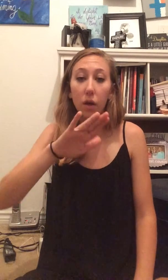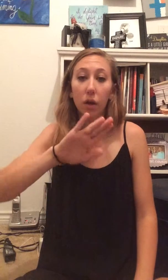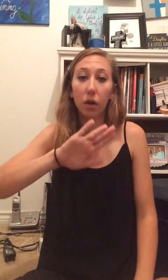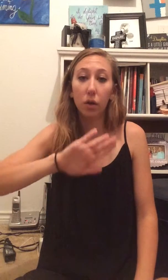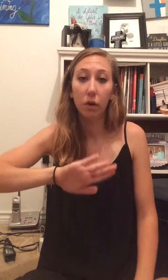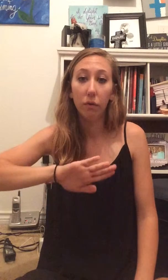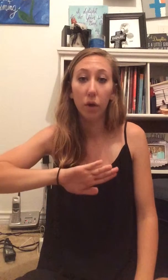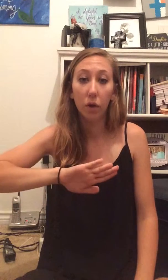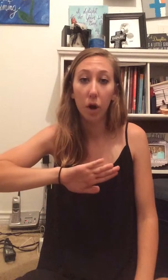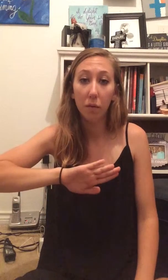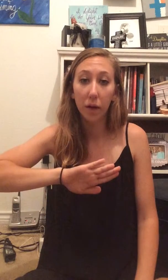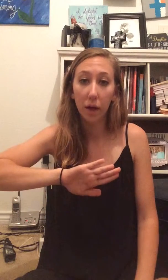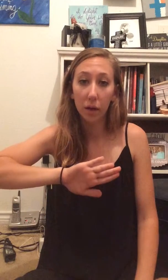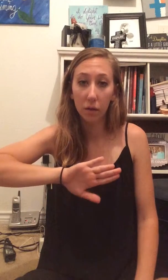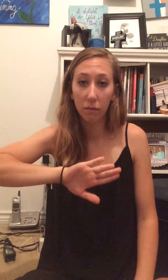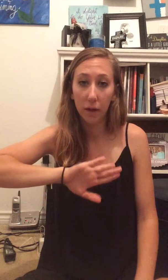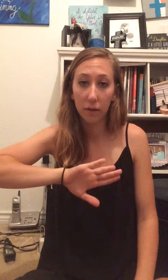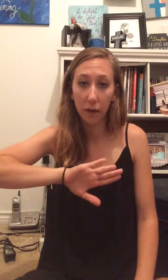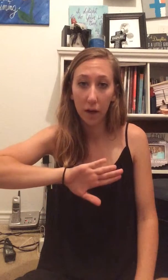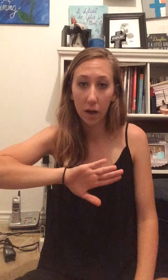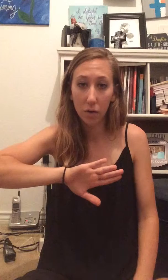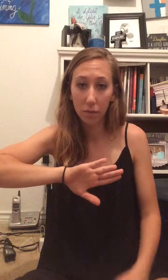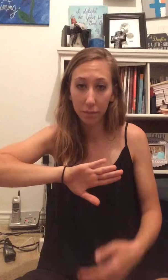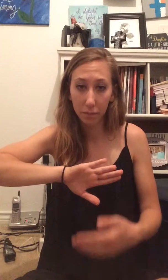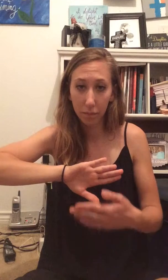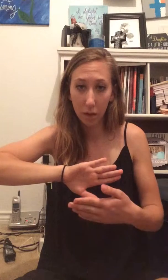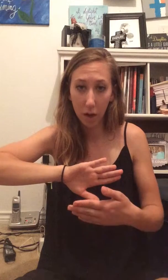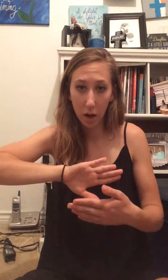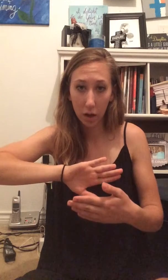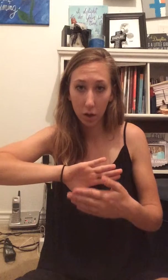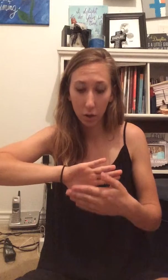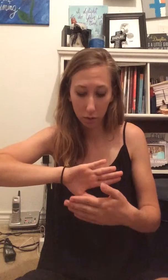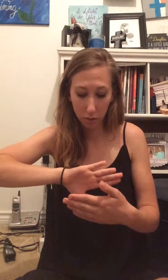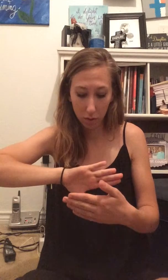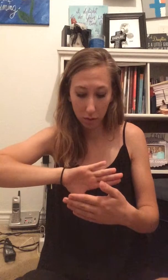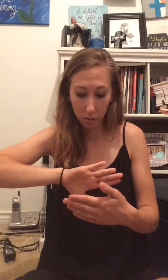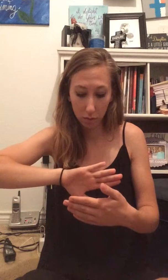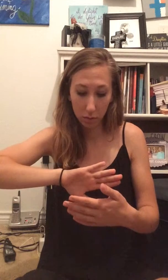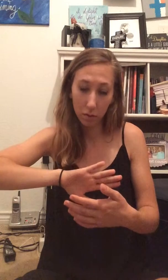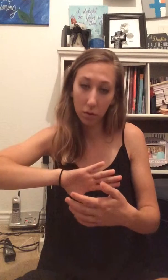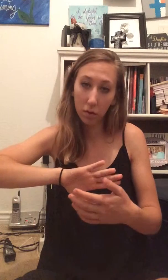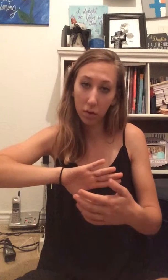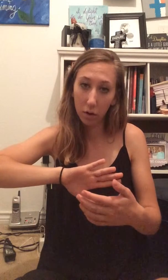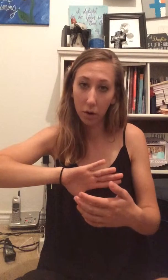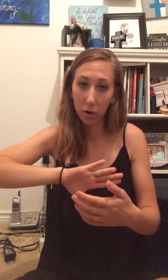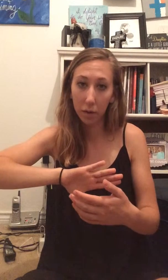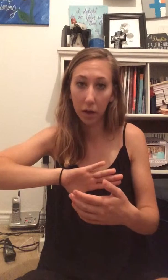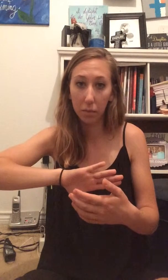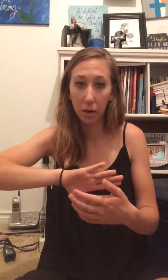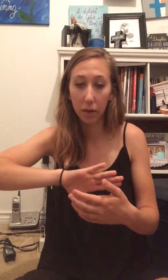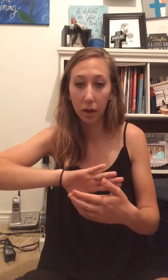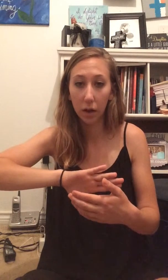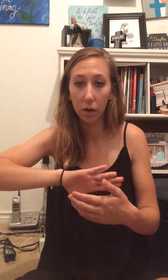you have your dominant hand facing out and your non-dominant hand, my left hand